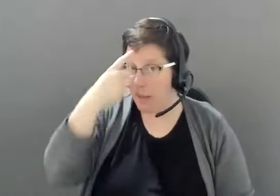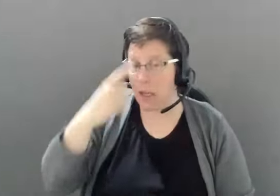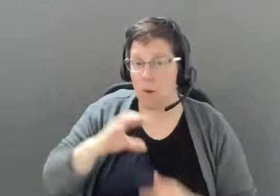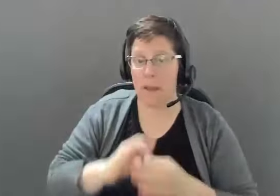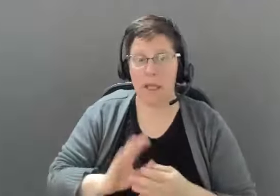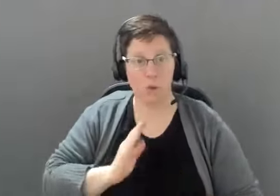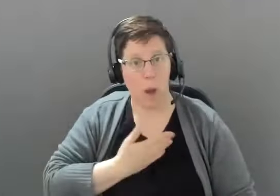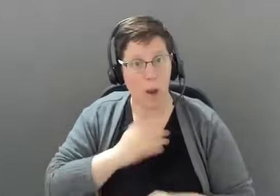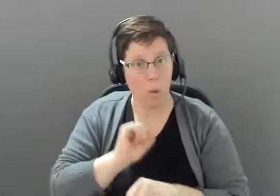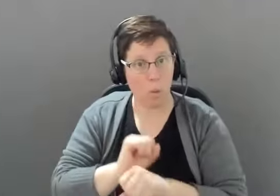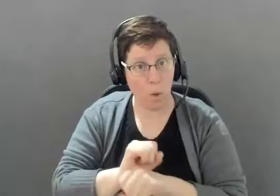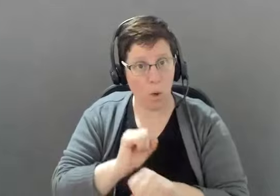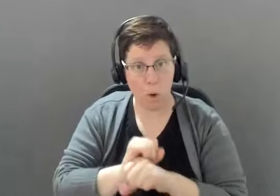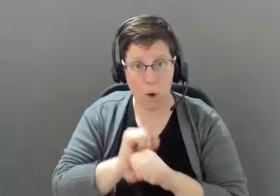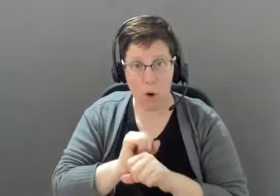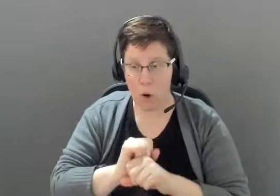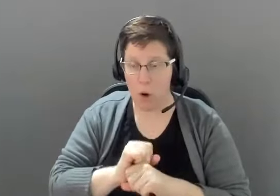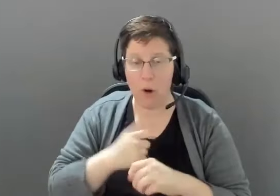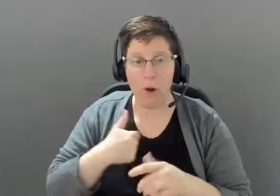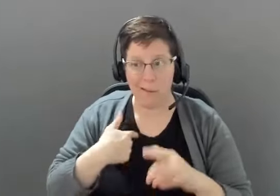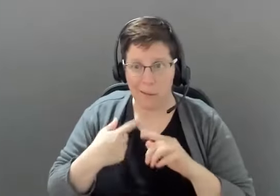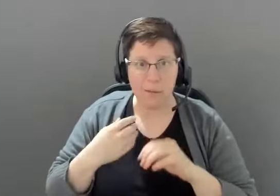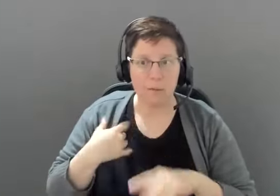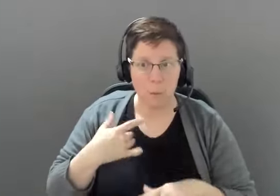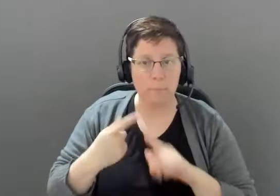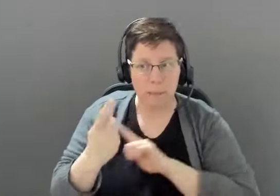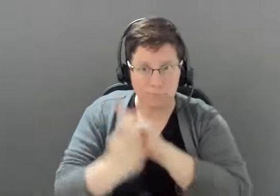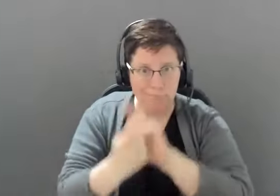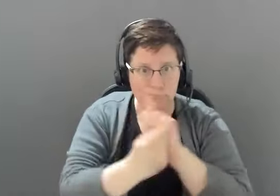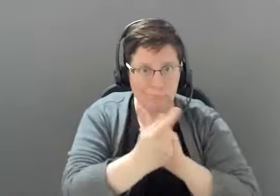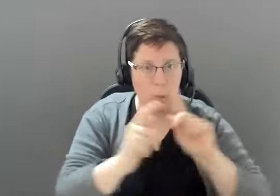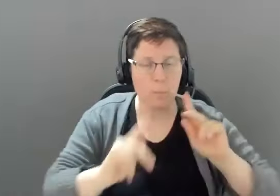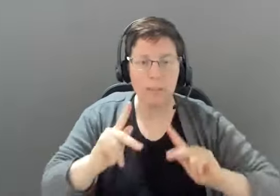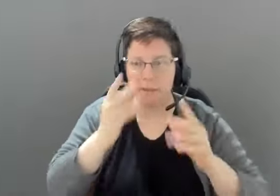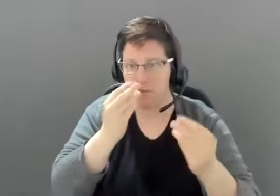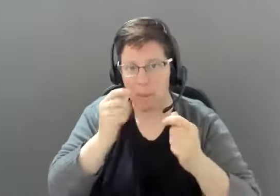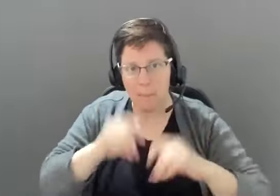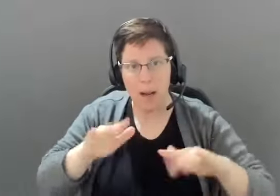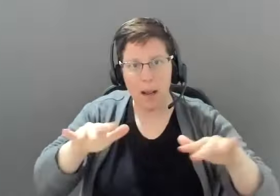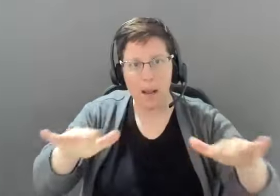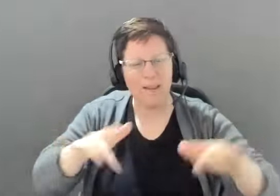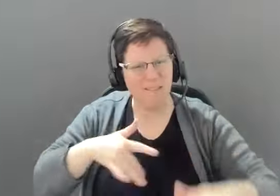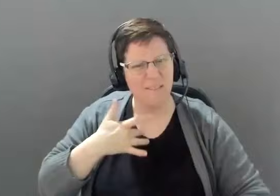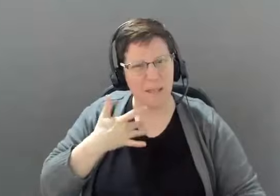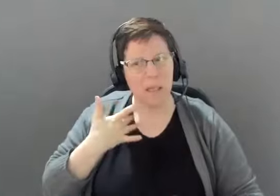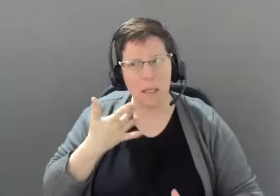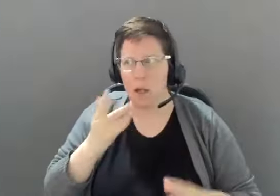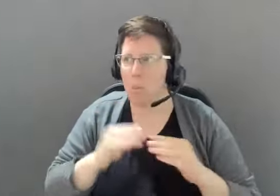media, talking to people for the last few years, you know, people are becoming more aware in the justice system, but the problem is they're